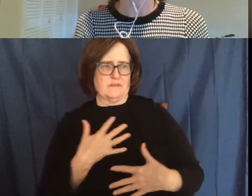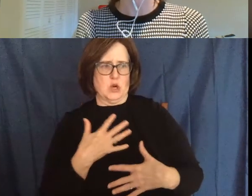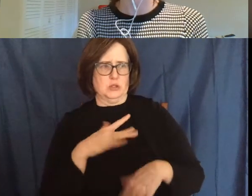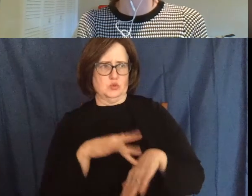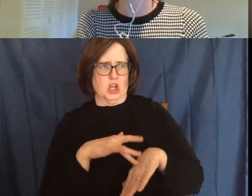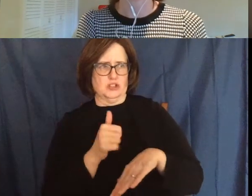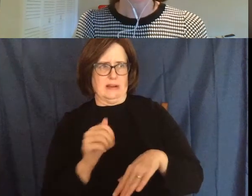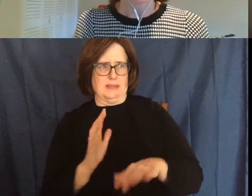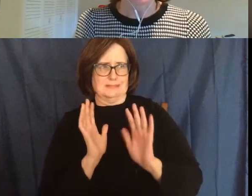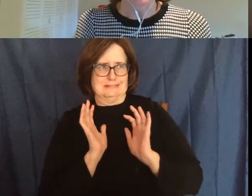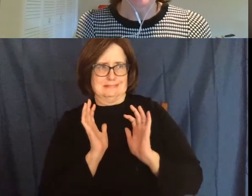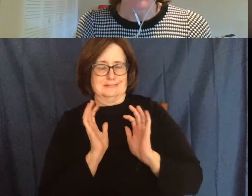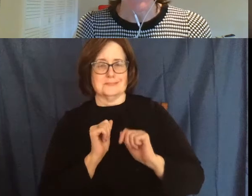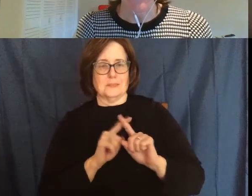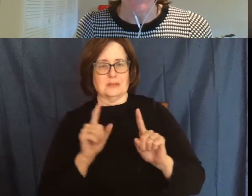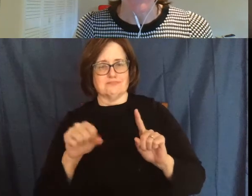the middle.